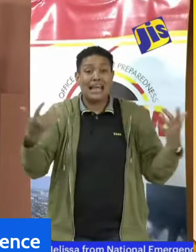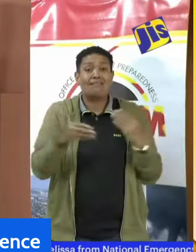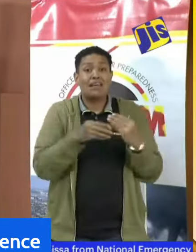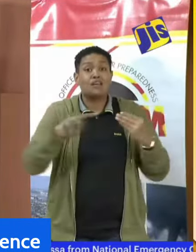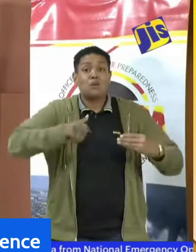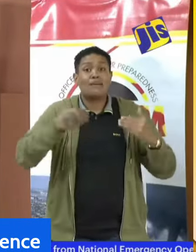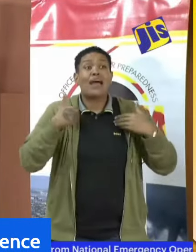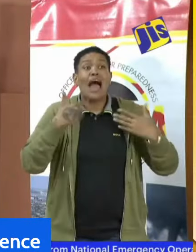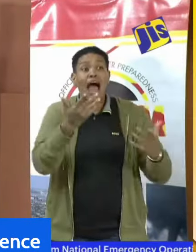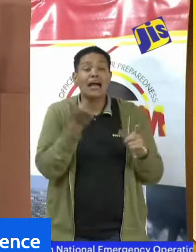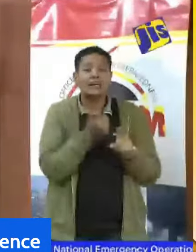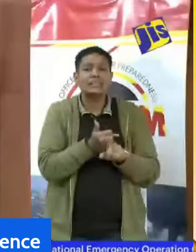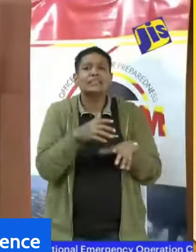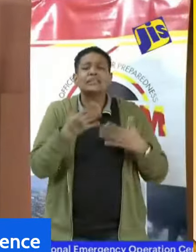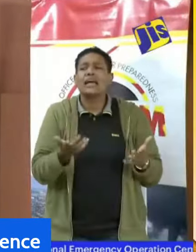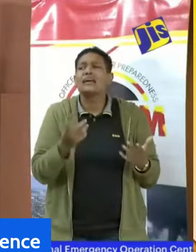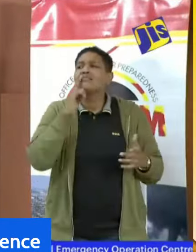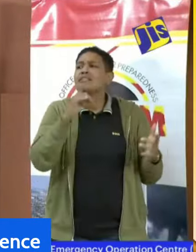had